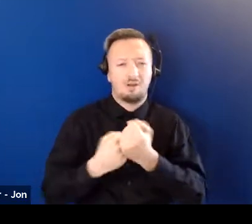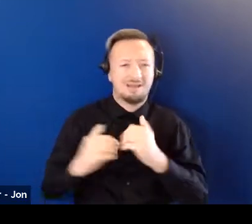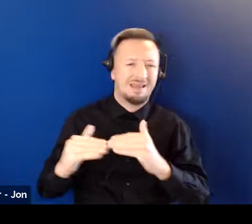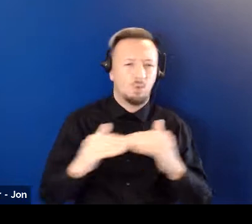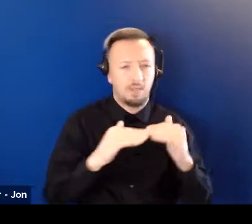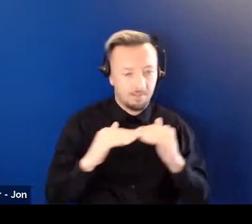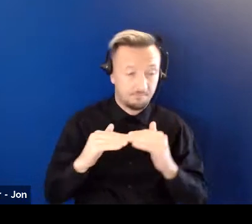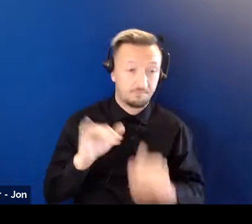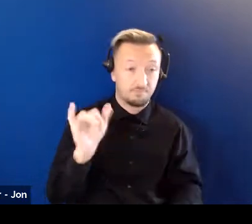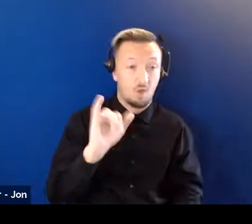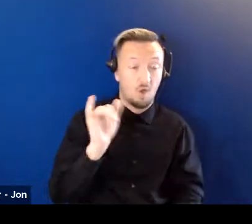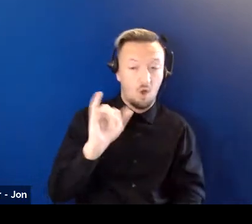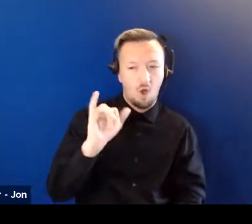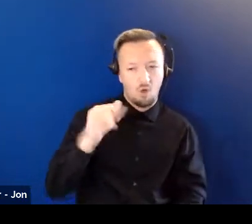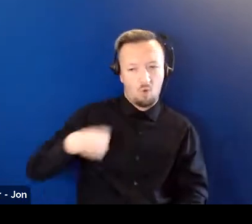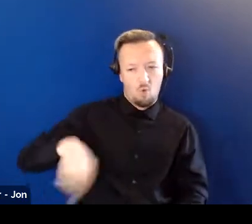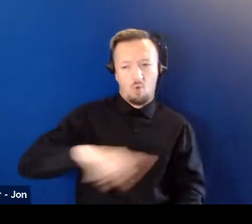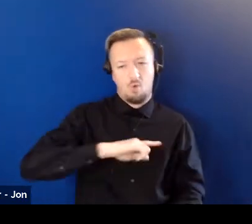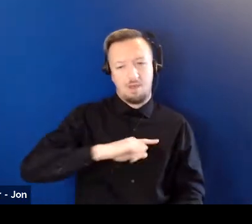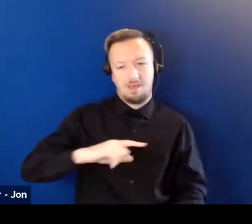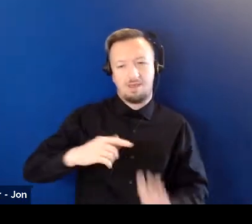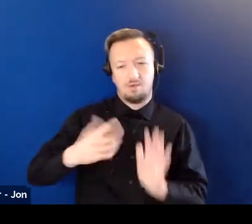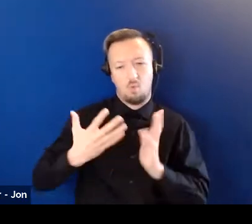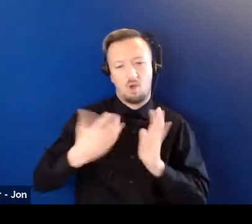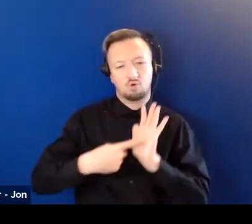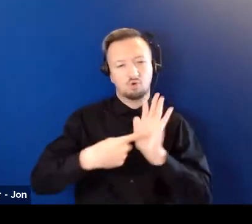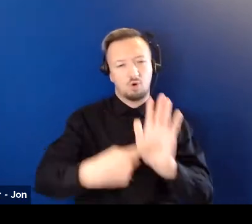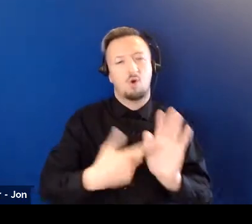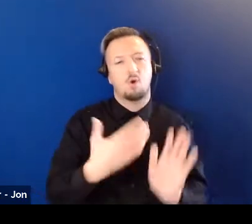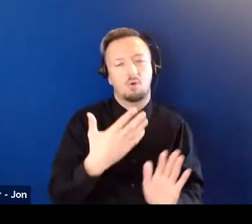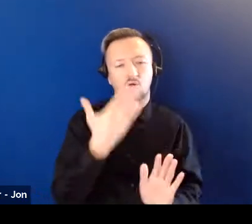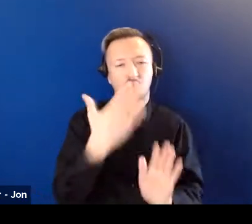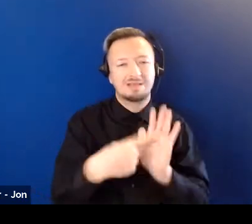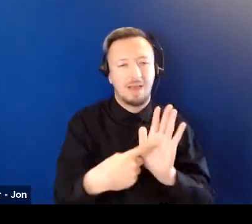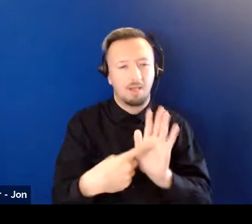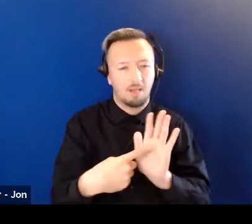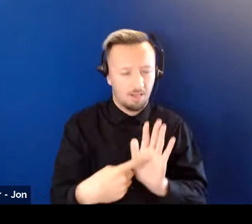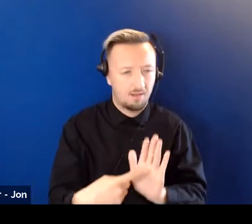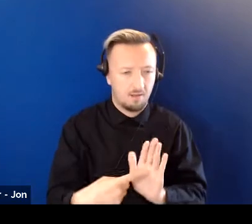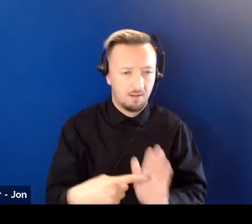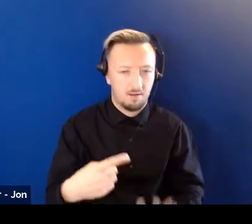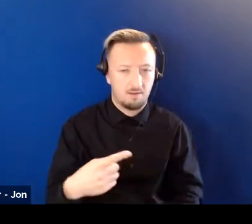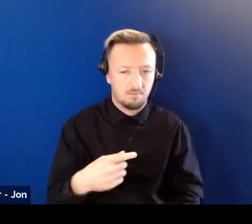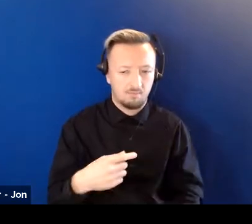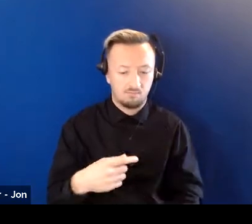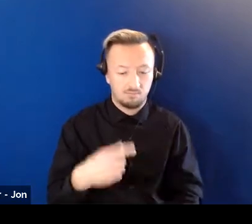Finally, our peers lead by example. They had offered